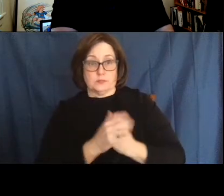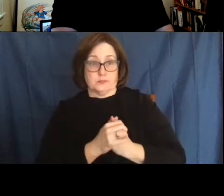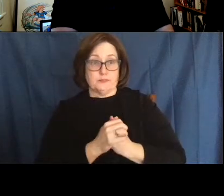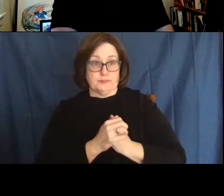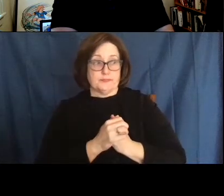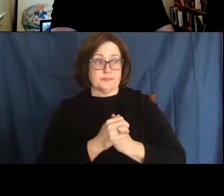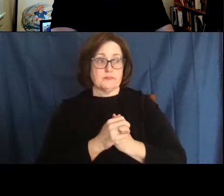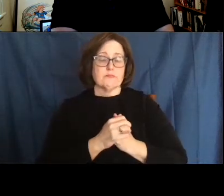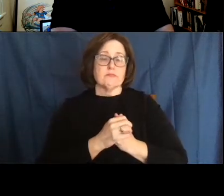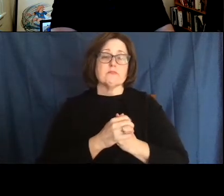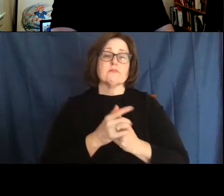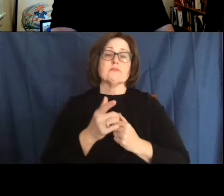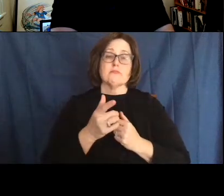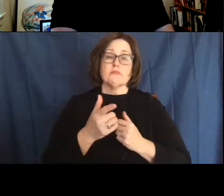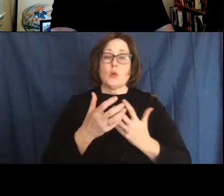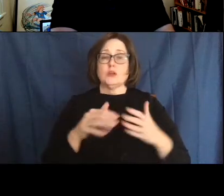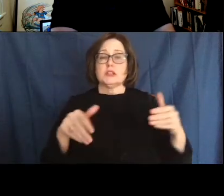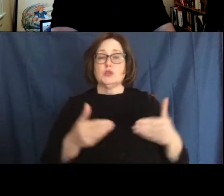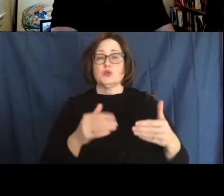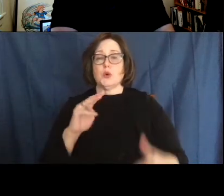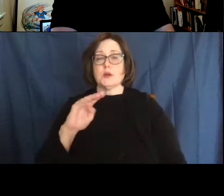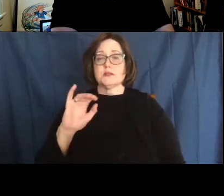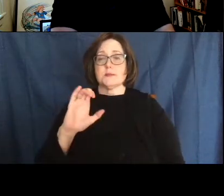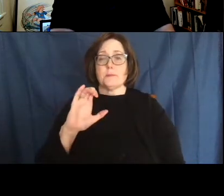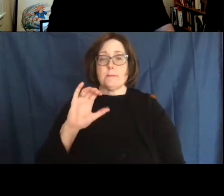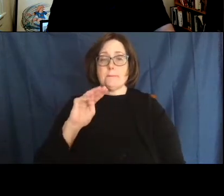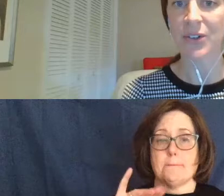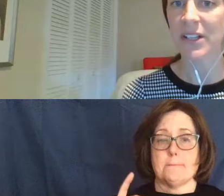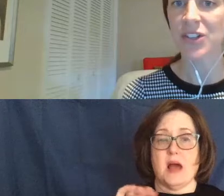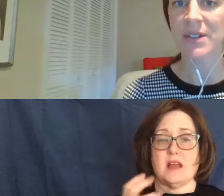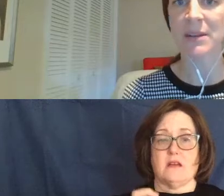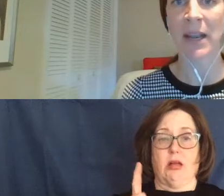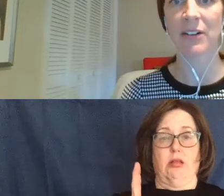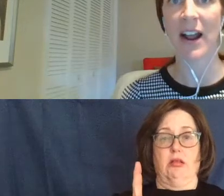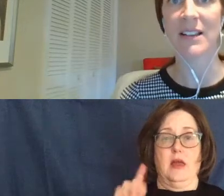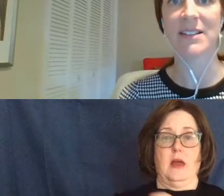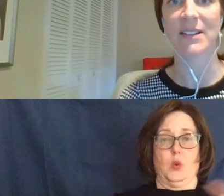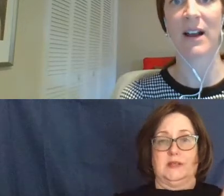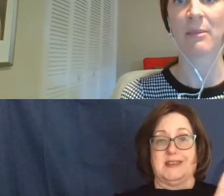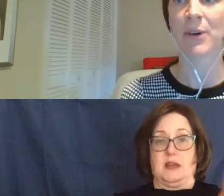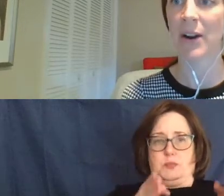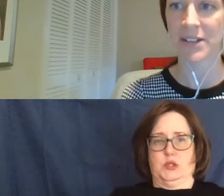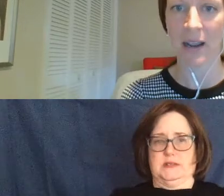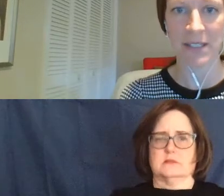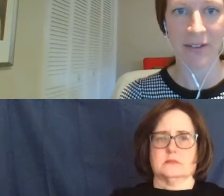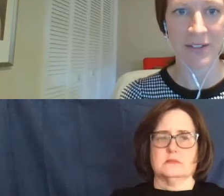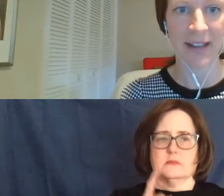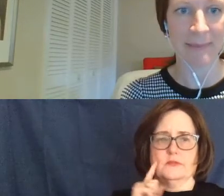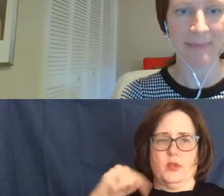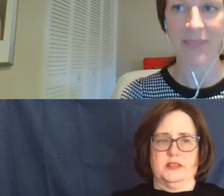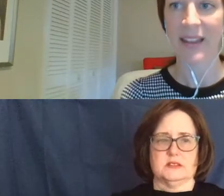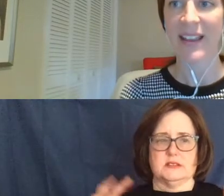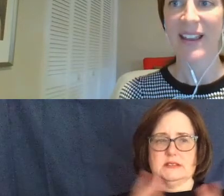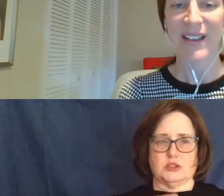Michael, who is our session technician. He will be helping us with any technical issues that might arise throughout our time together